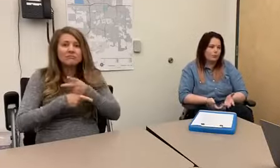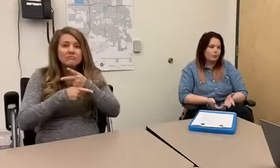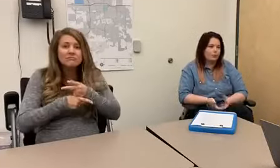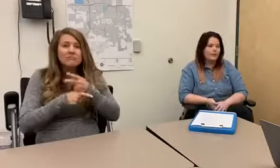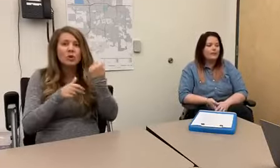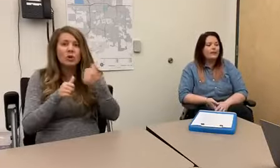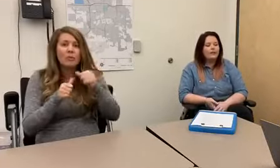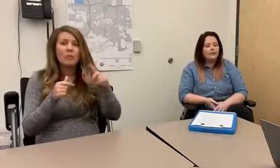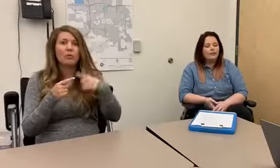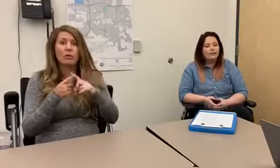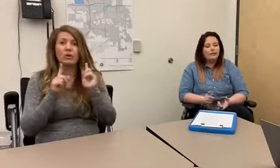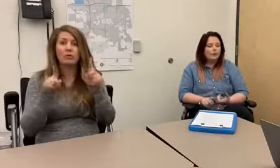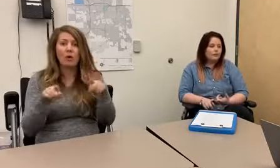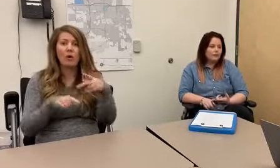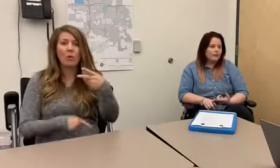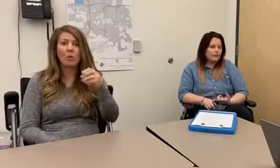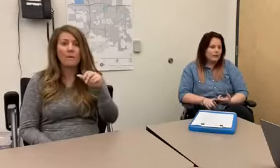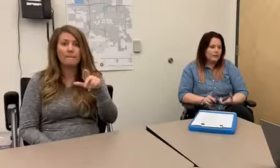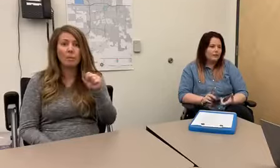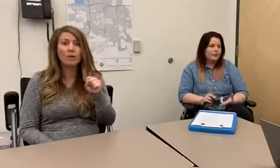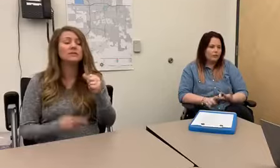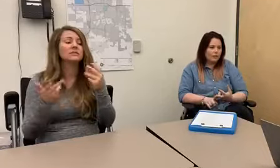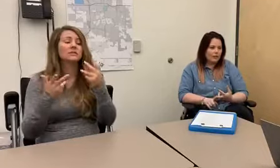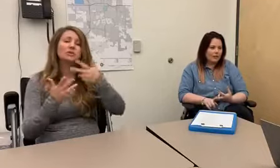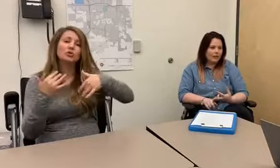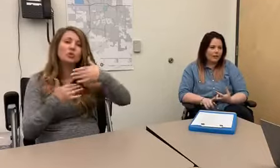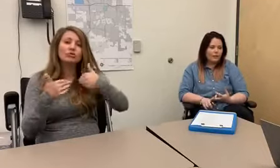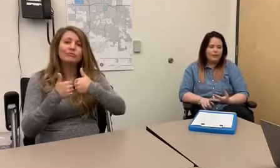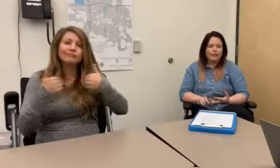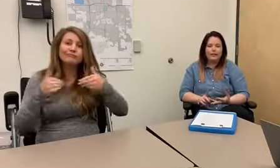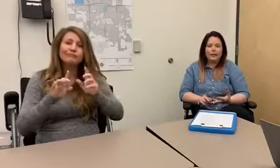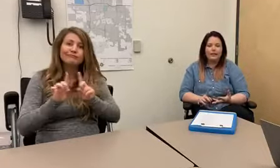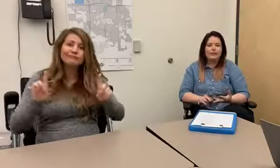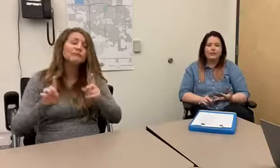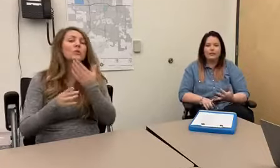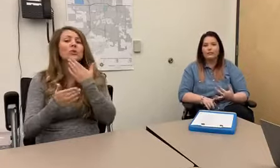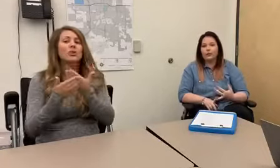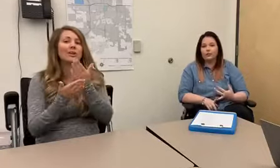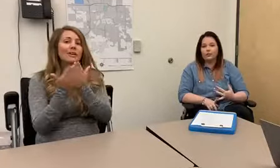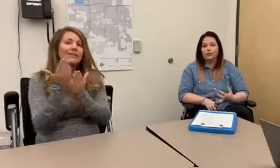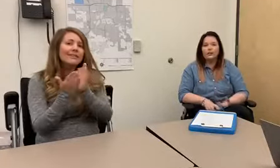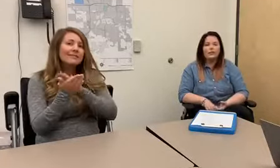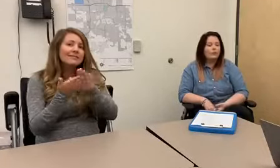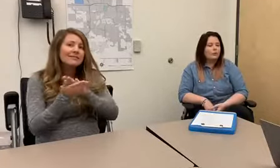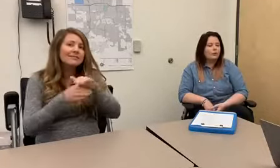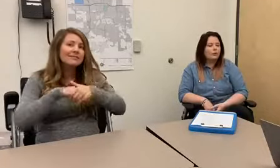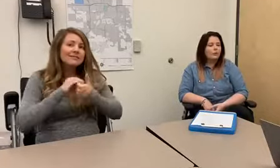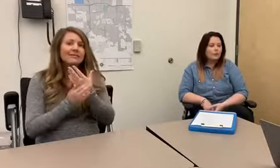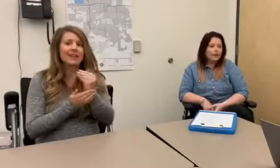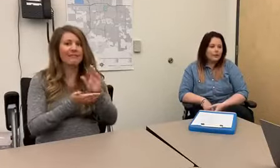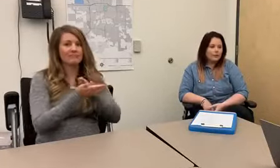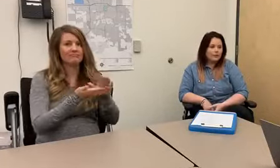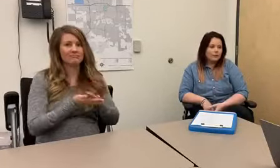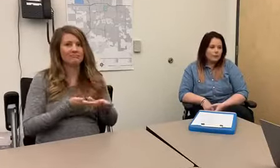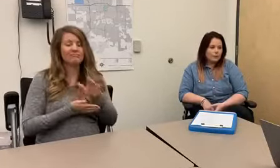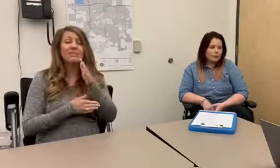pools is the social distancing, good hand hygiene, and disinfection. So we put some guidelines in place for